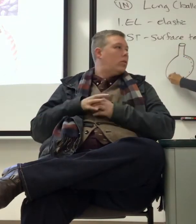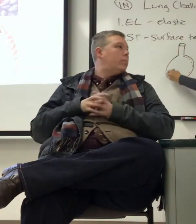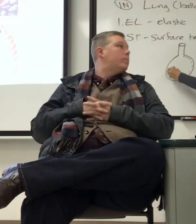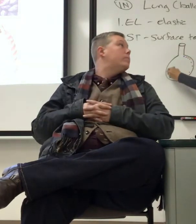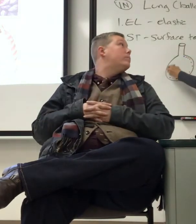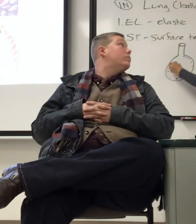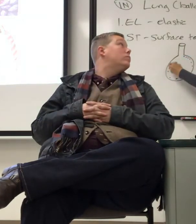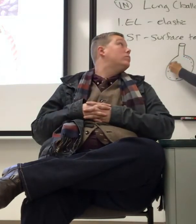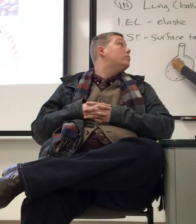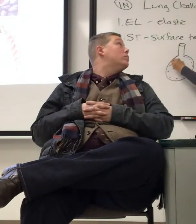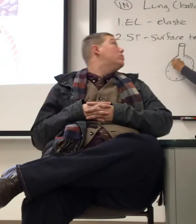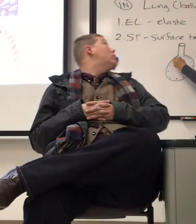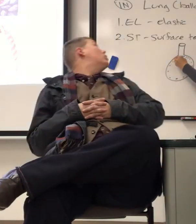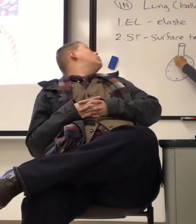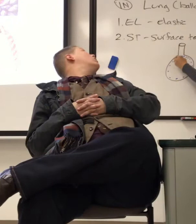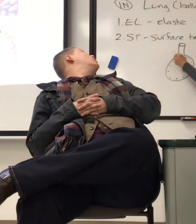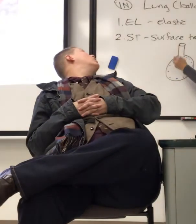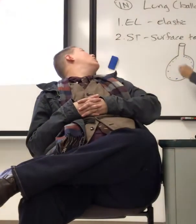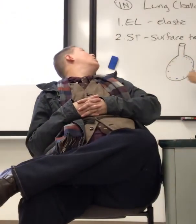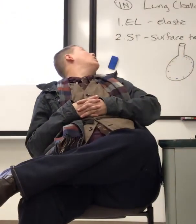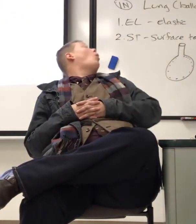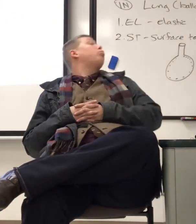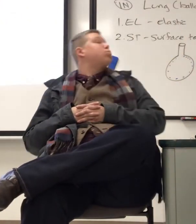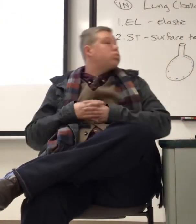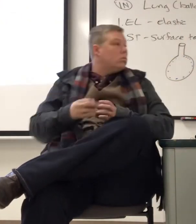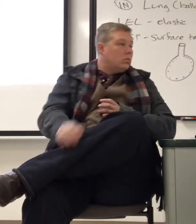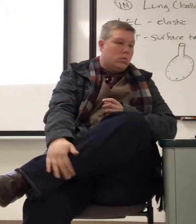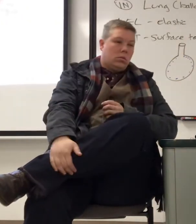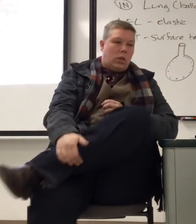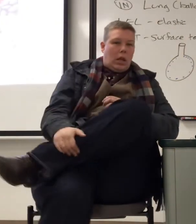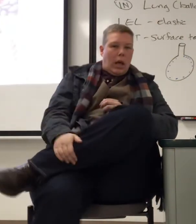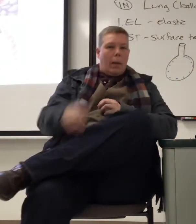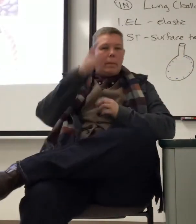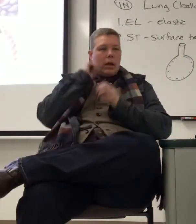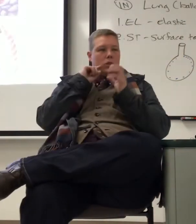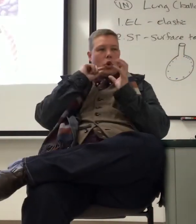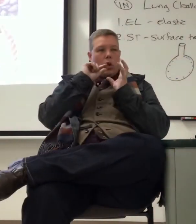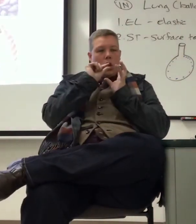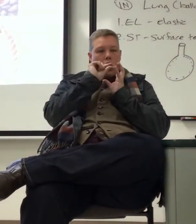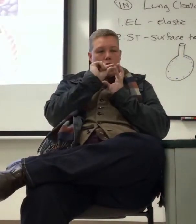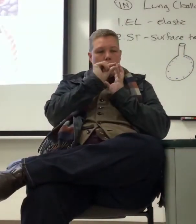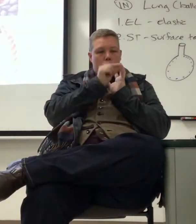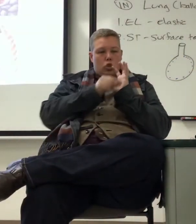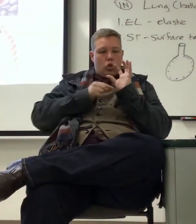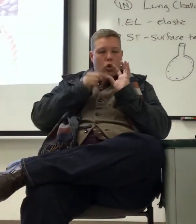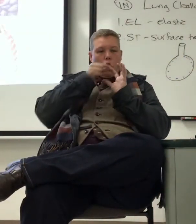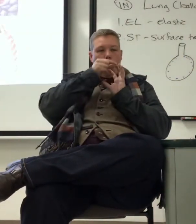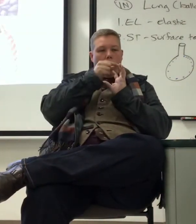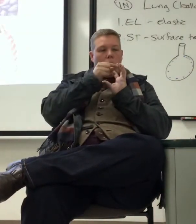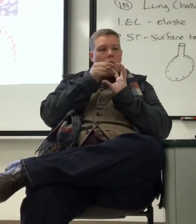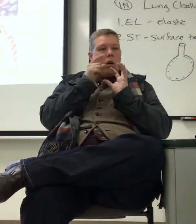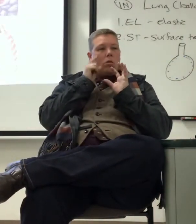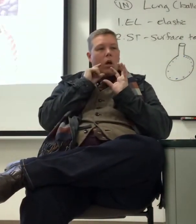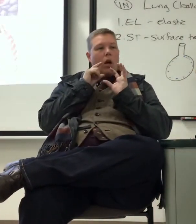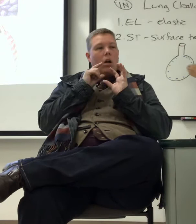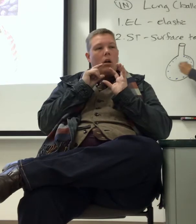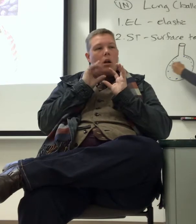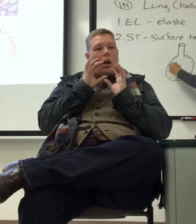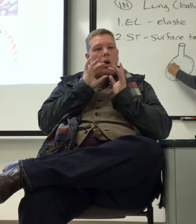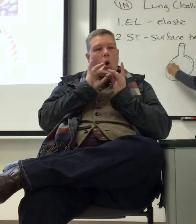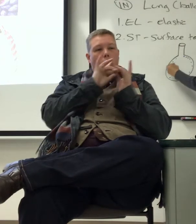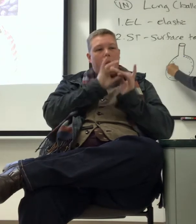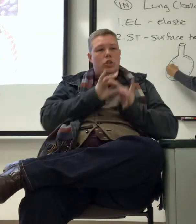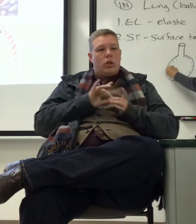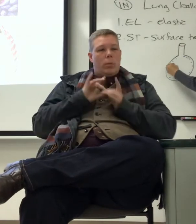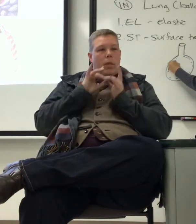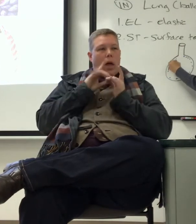symbolize water molecules. And because they're arranged in the circle, the cohesion of the force between water